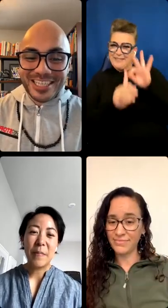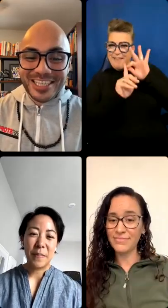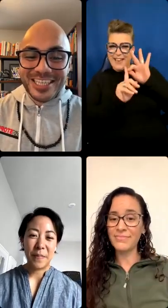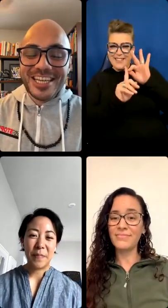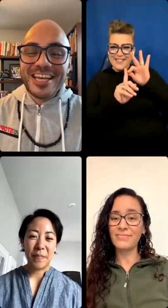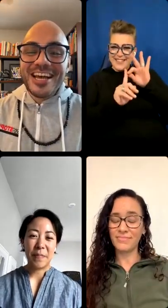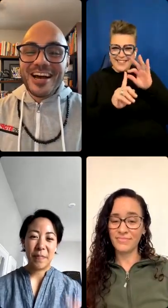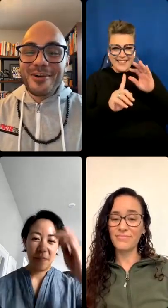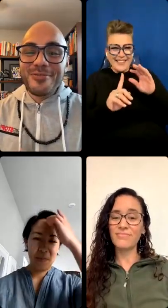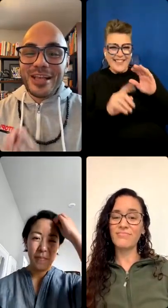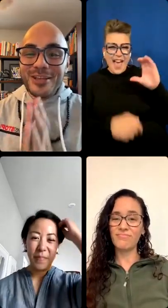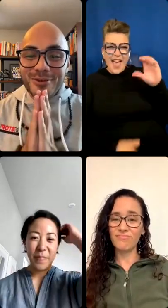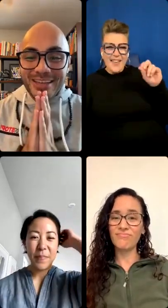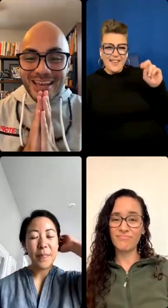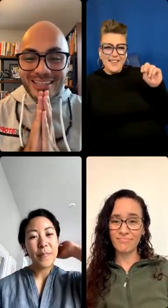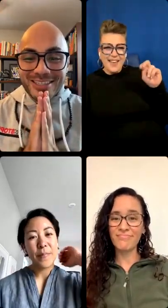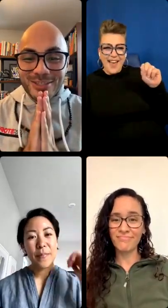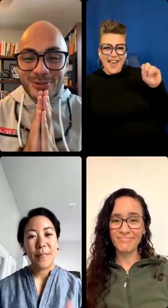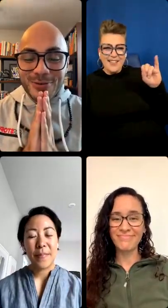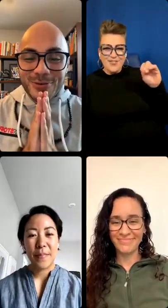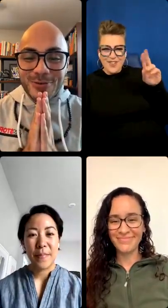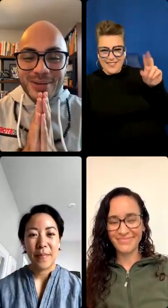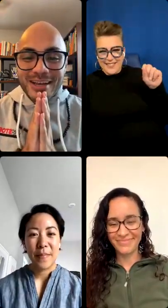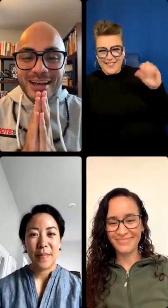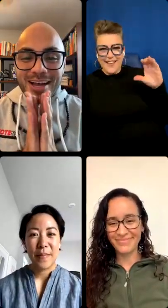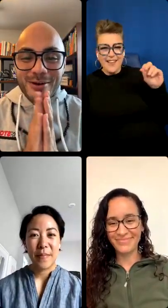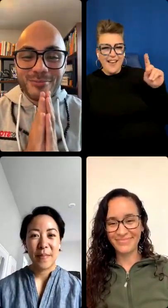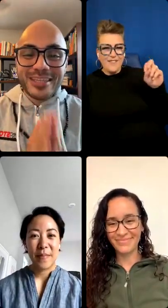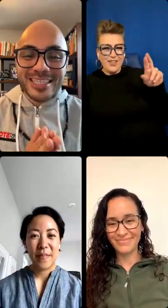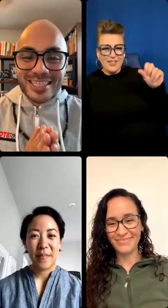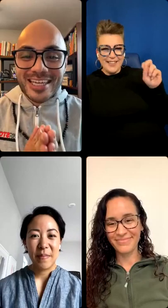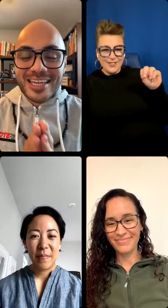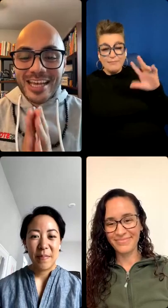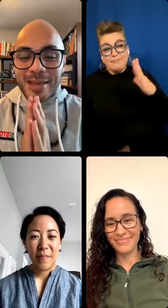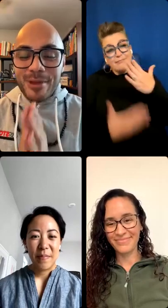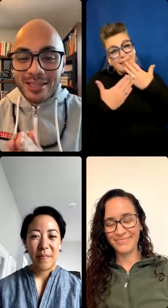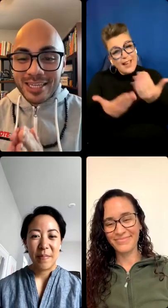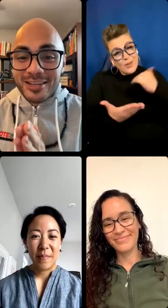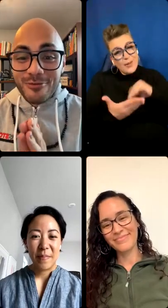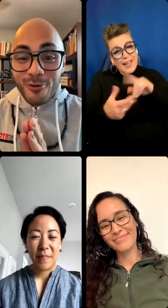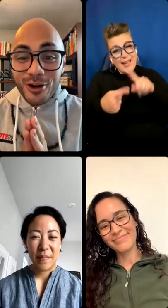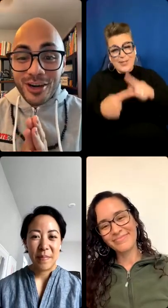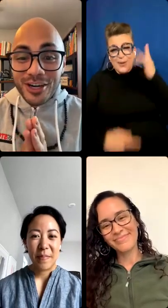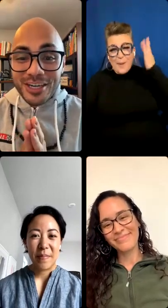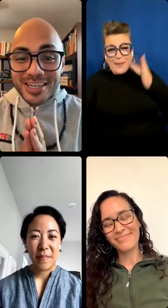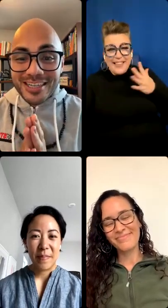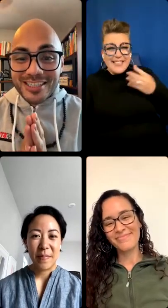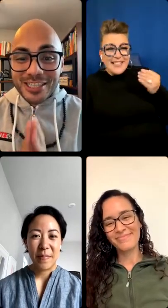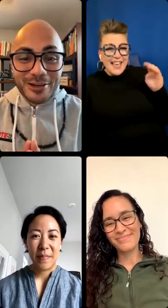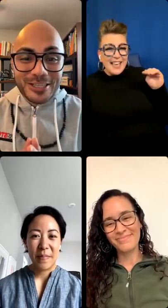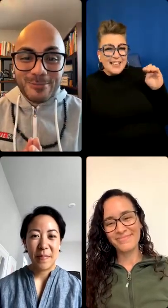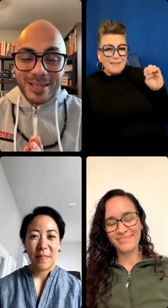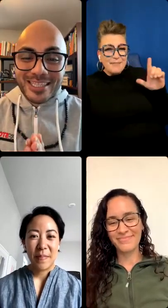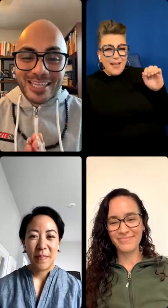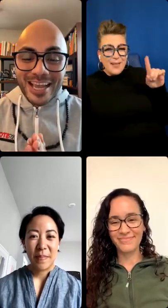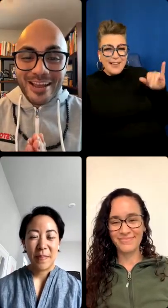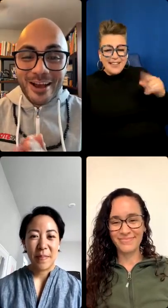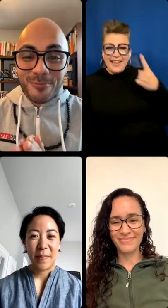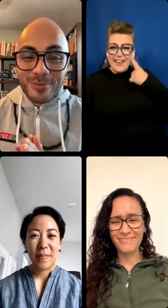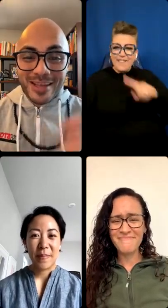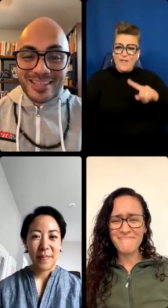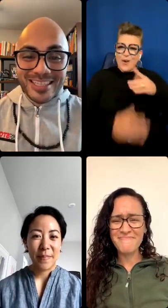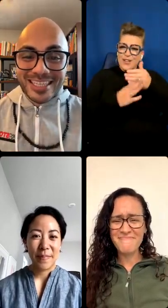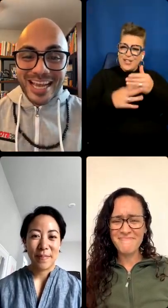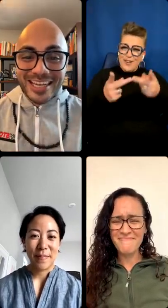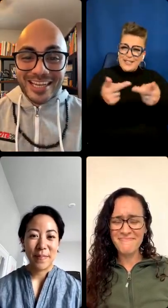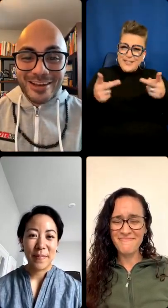Conversation. Thank you again to Melissa and Melody for sharing space today,